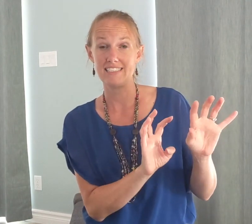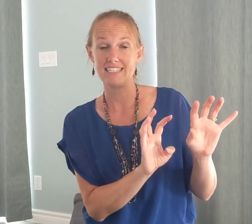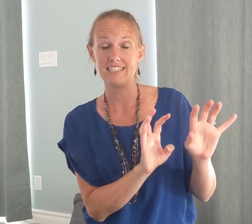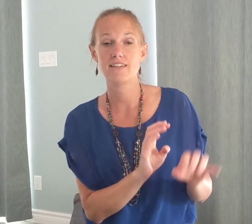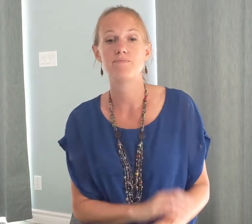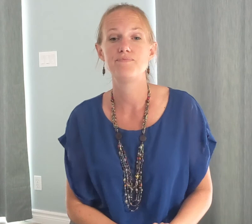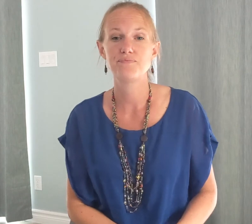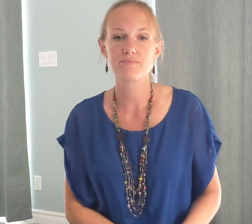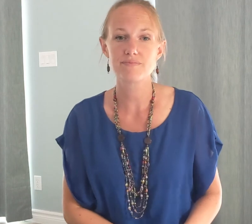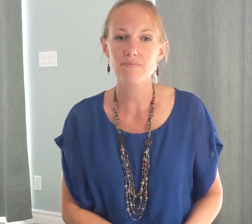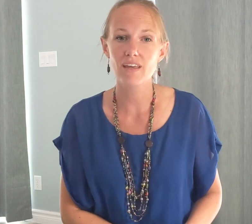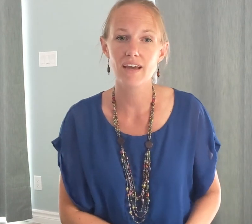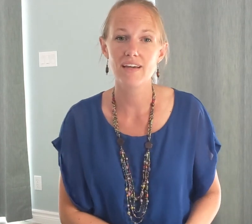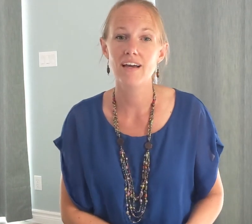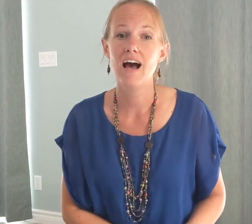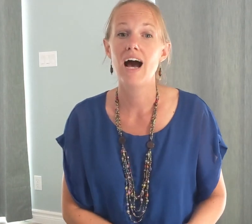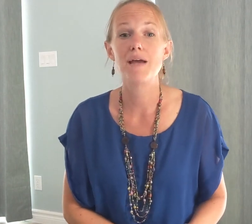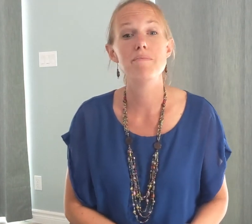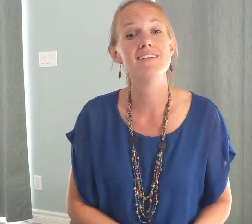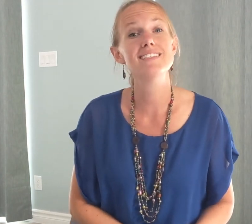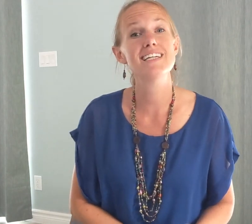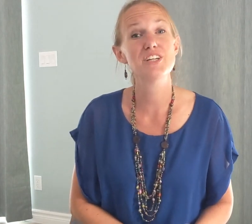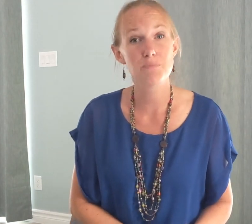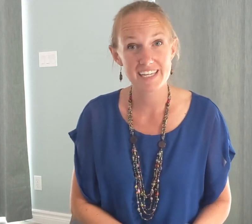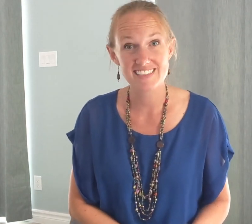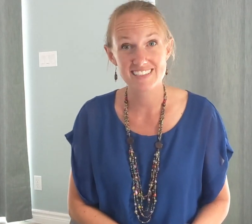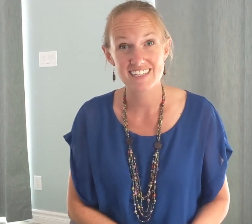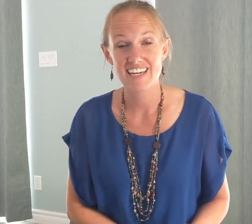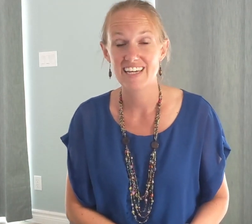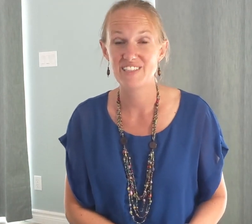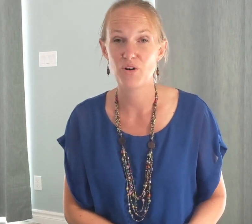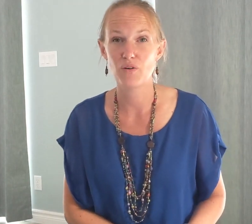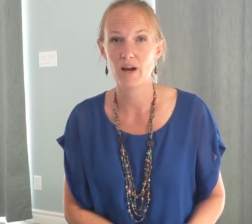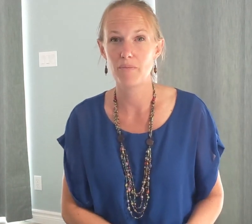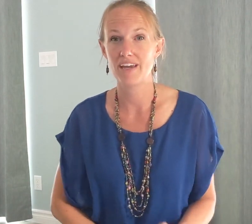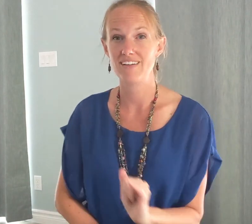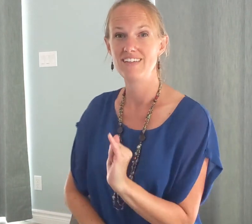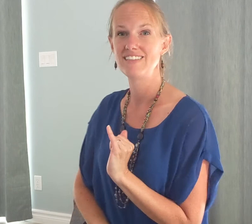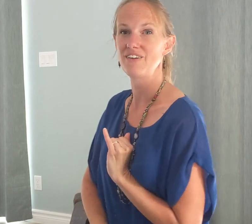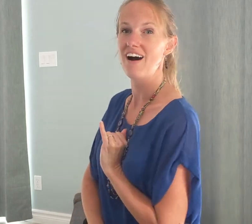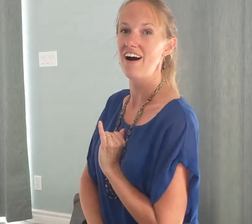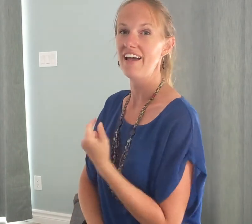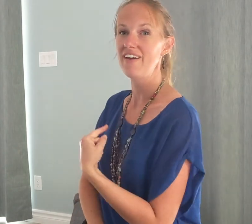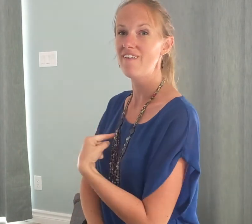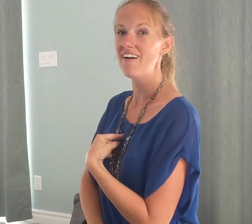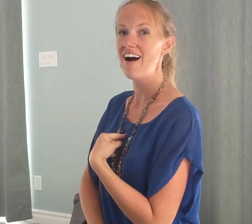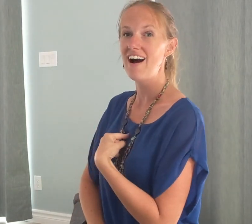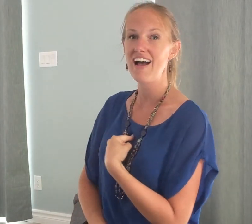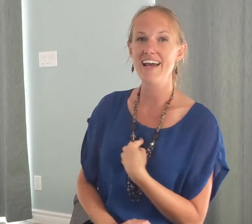stand it. Okay? I melt in your peace. It's overwhelming. So I, and